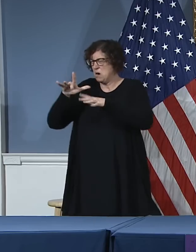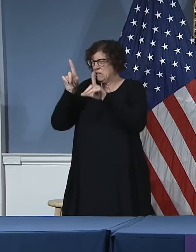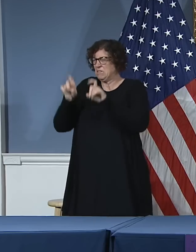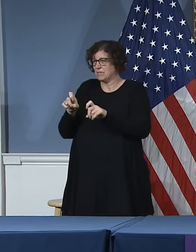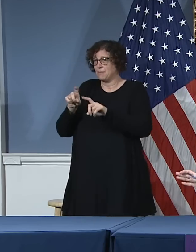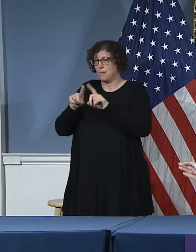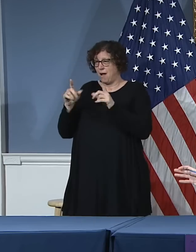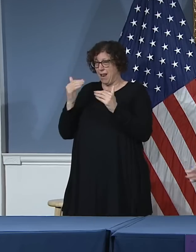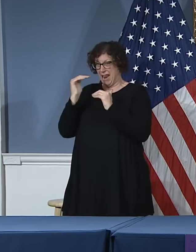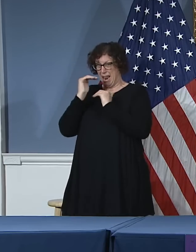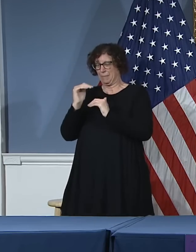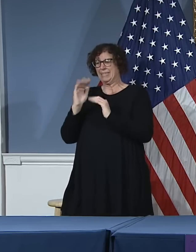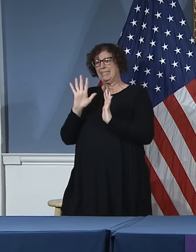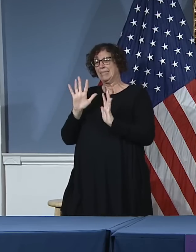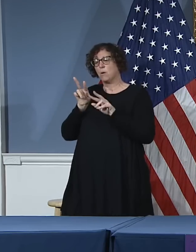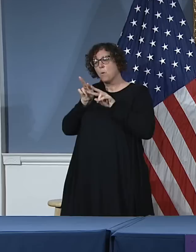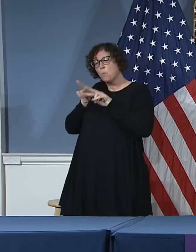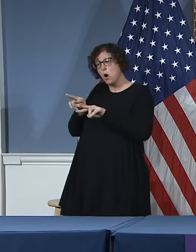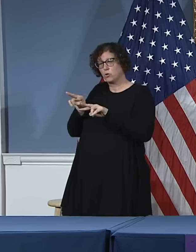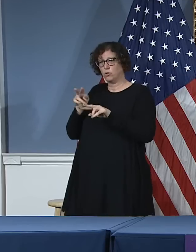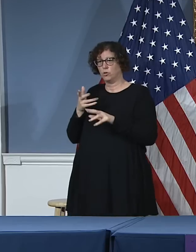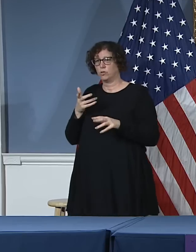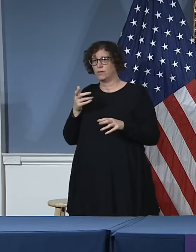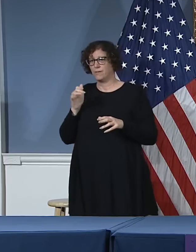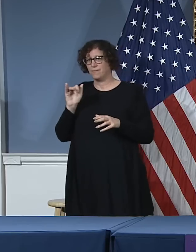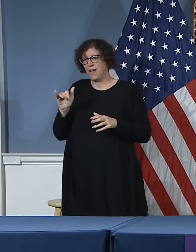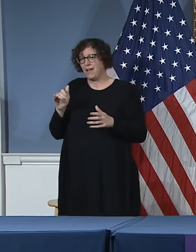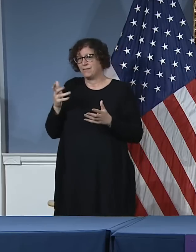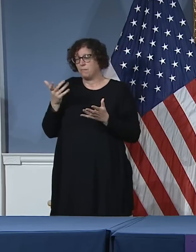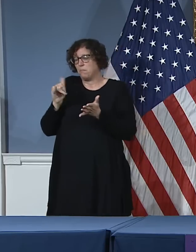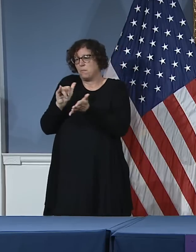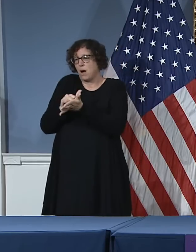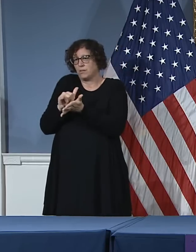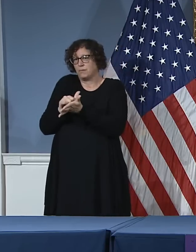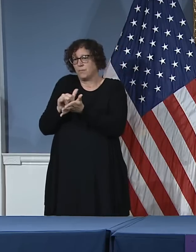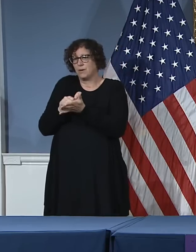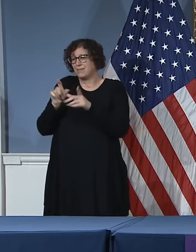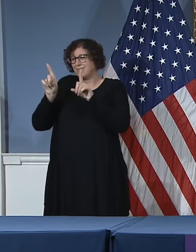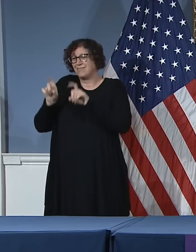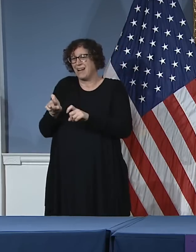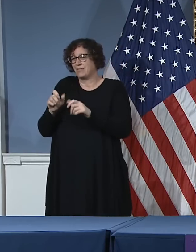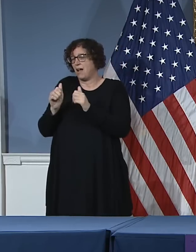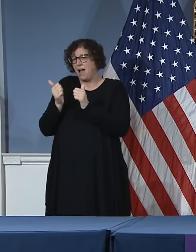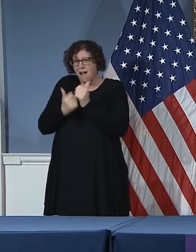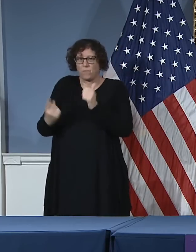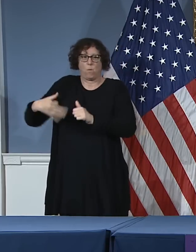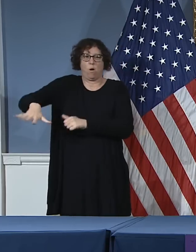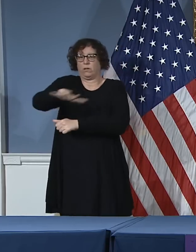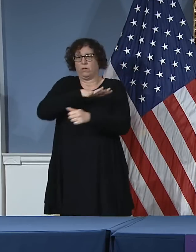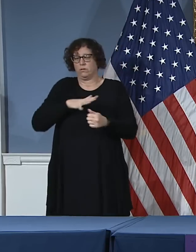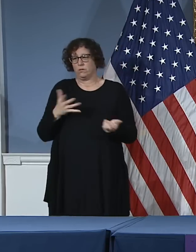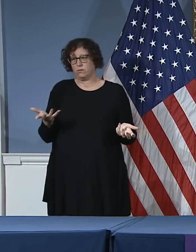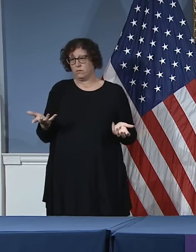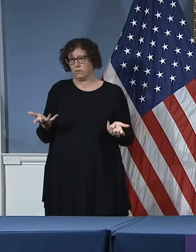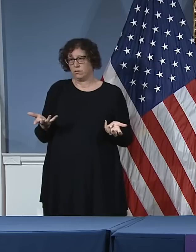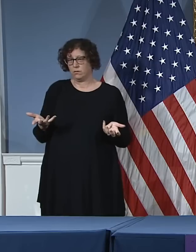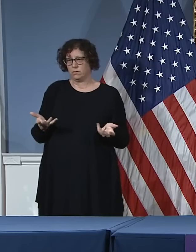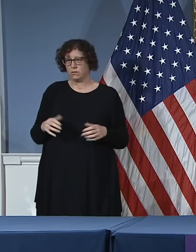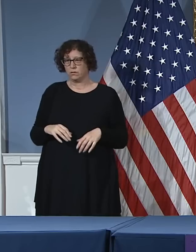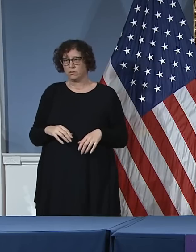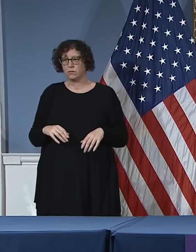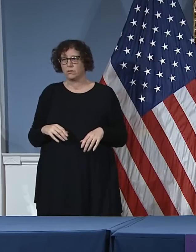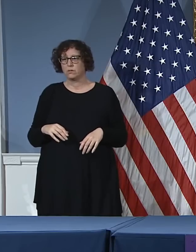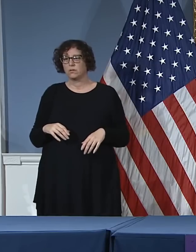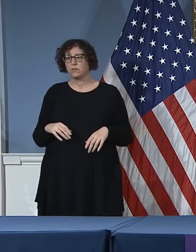least I believe, Commissioner, this is what our healthcare leadership believe, since the jury's still out on asymptomatic transfer,